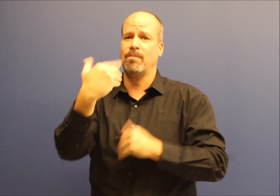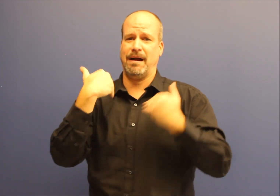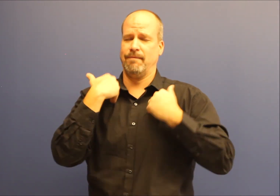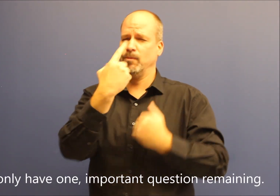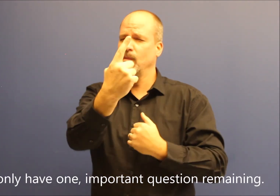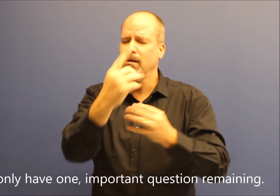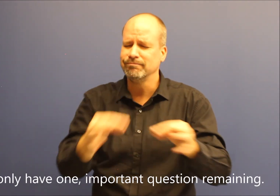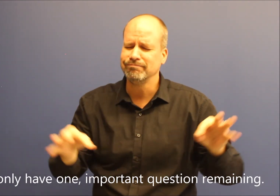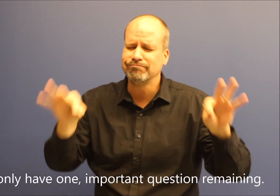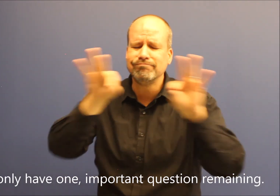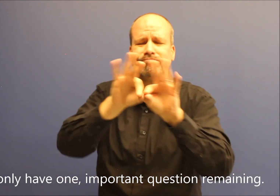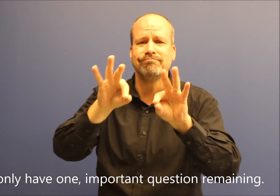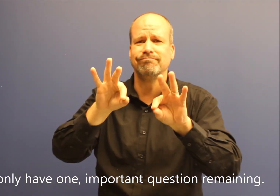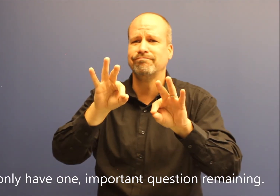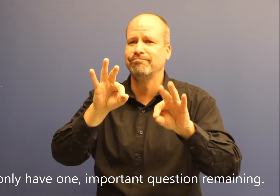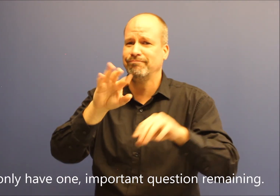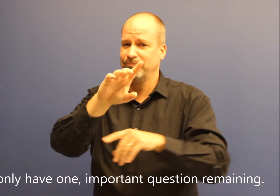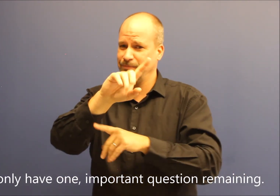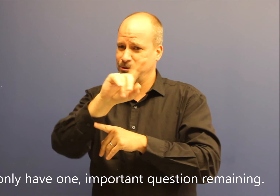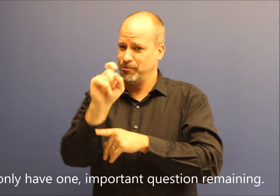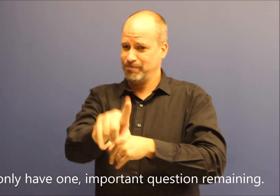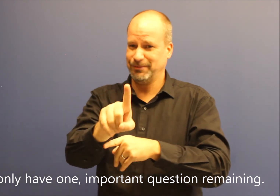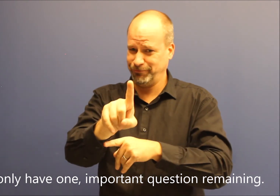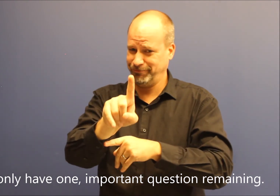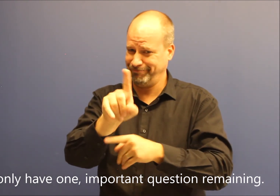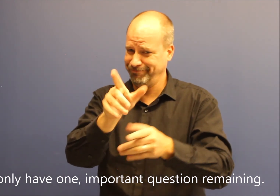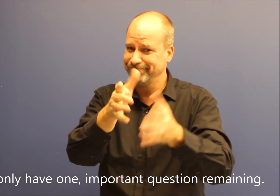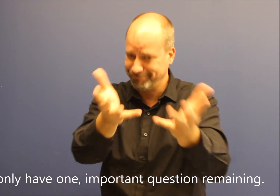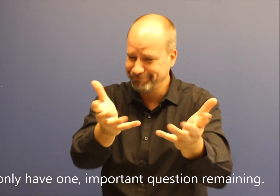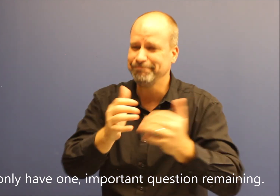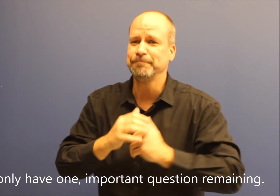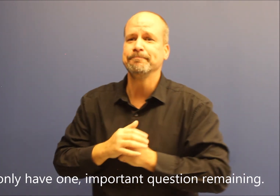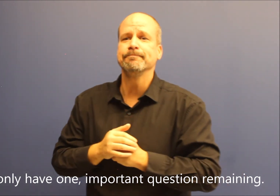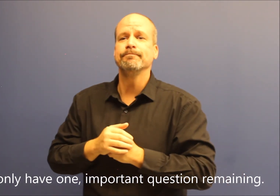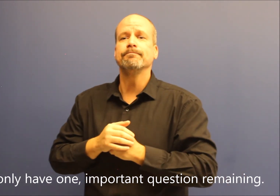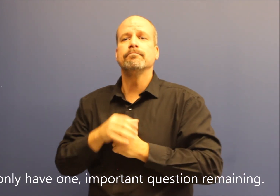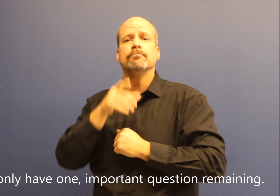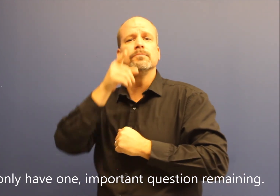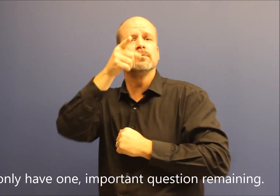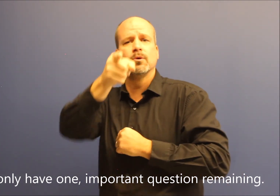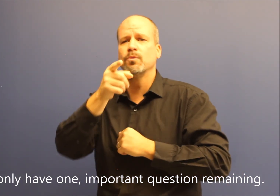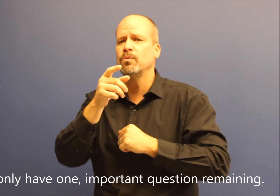Now, we only have one important question remaining.